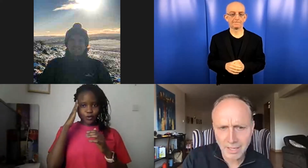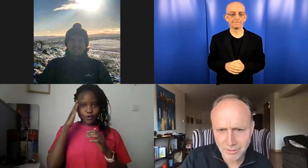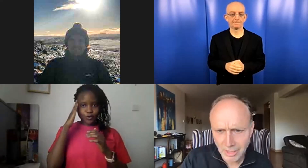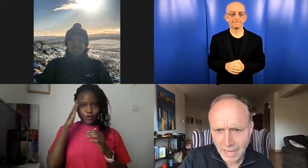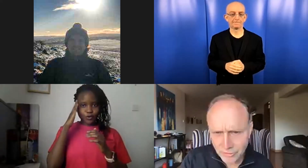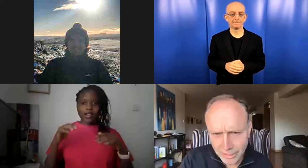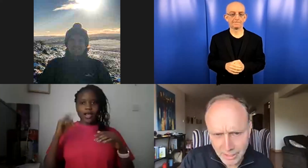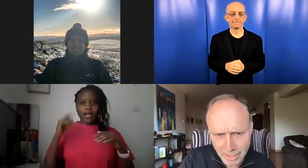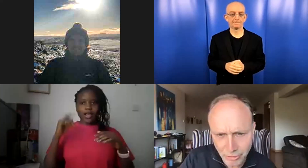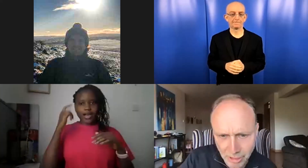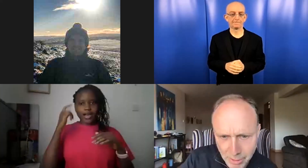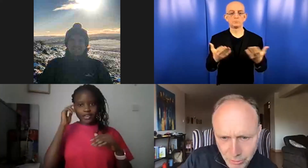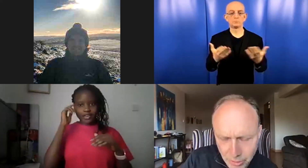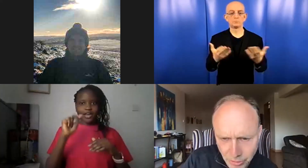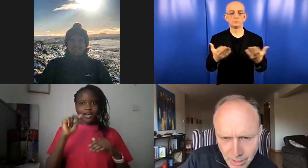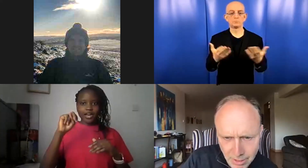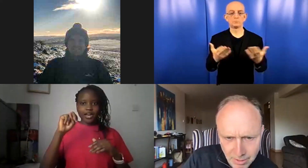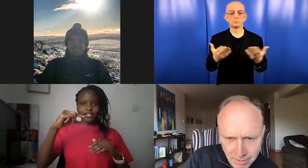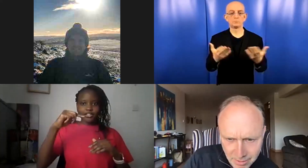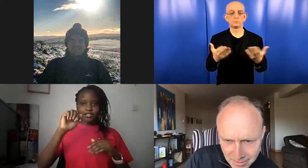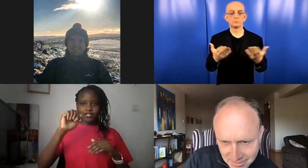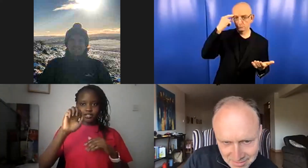I guess, Angelique, I should share my screen, should I?